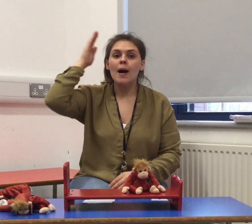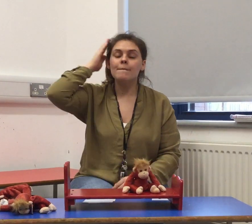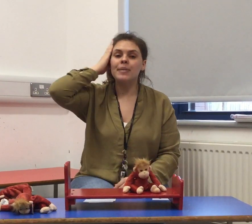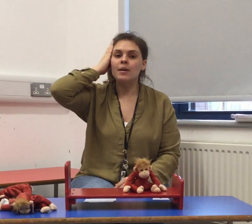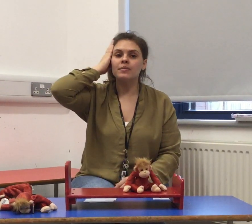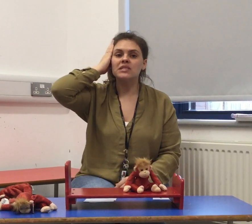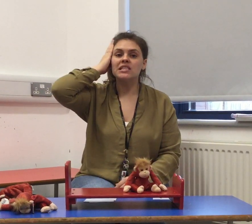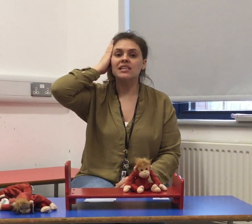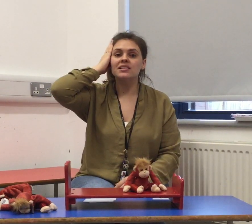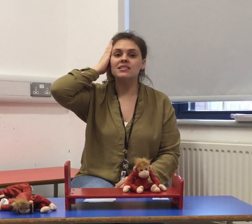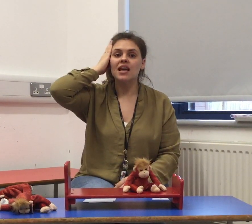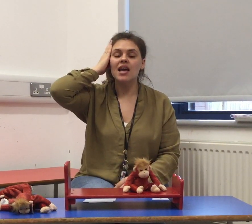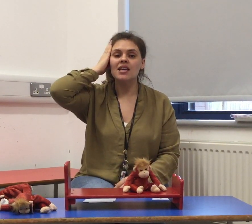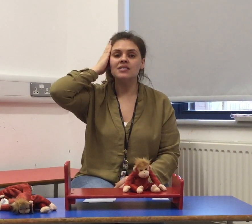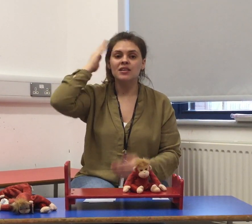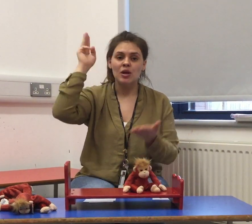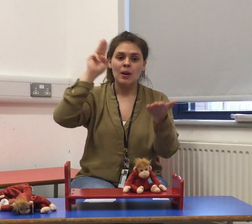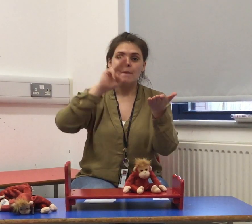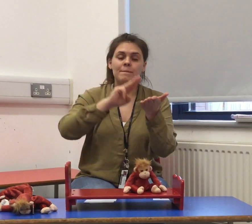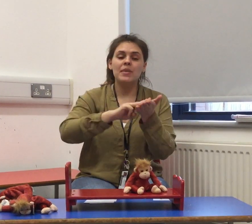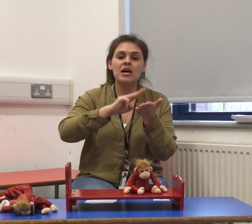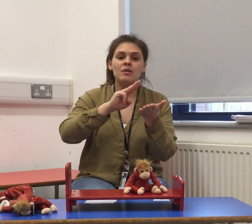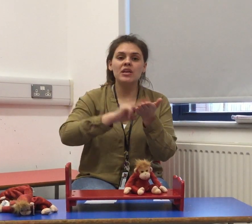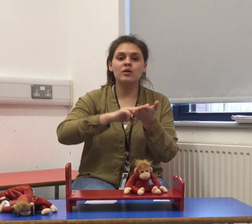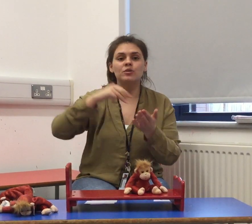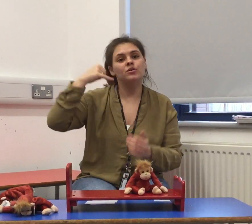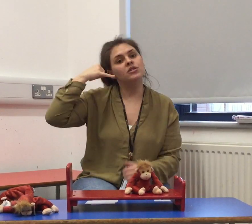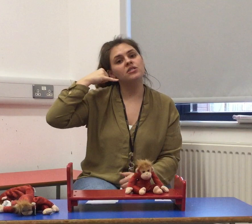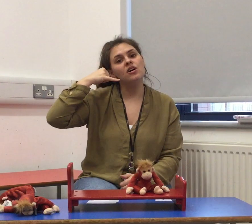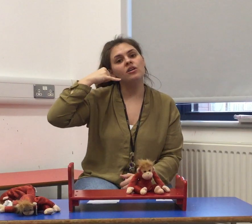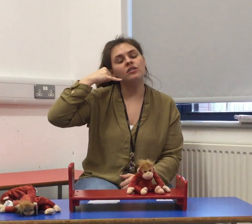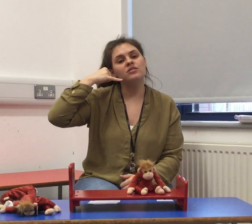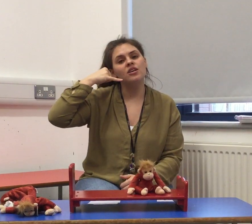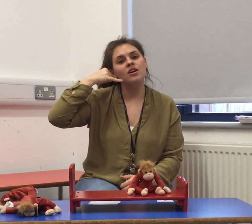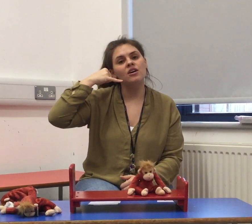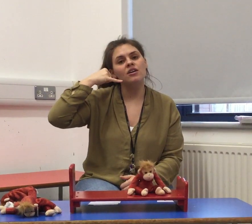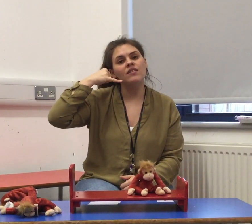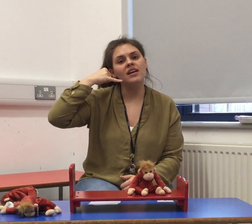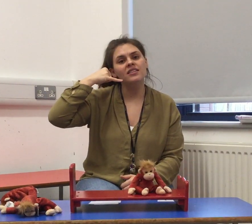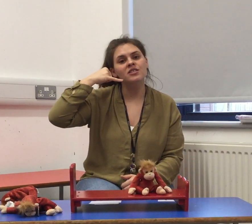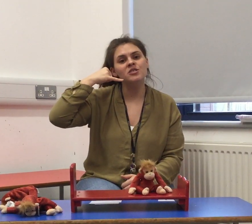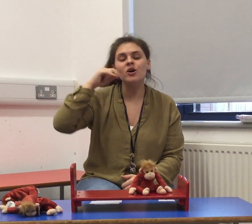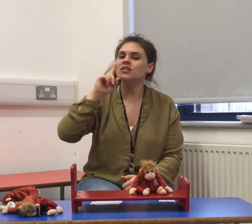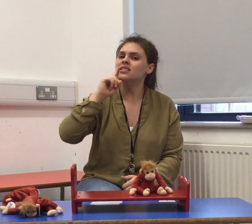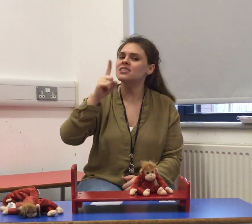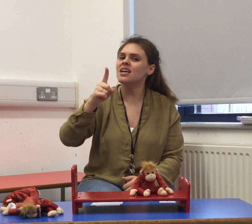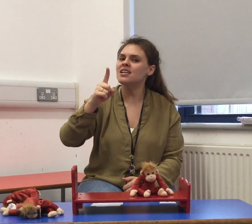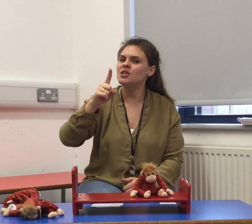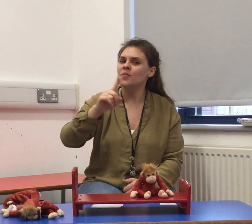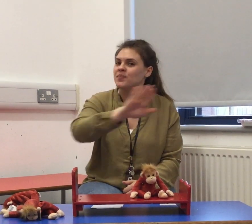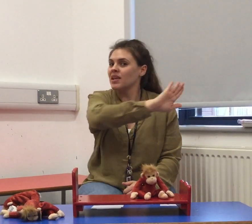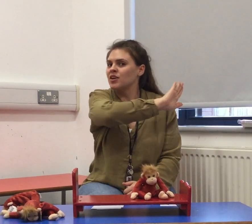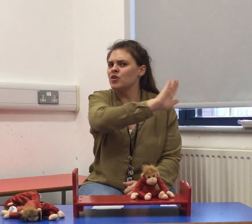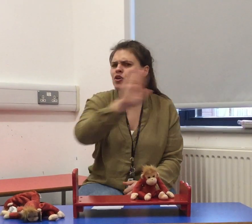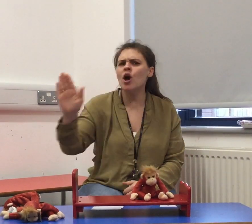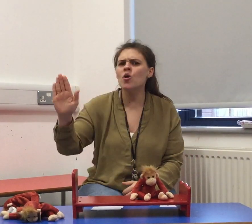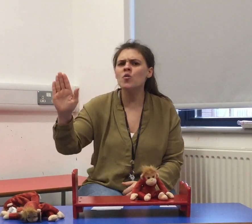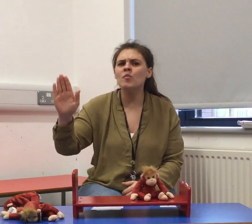and bumped his head. Mommy called the doctor and the doctor said, no